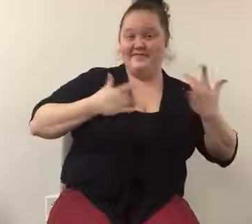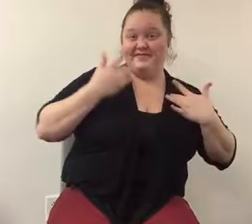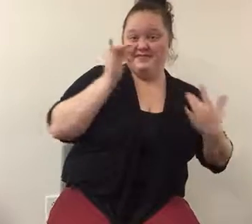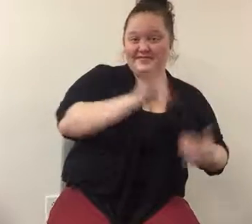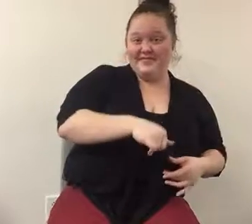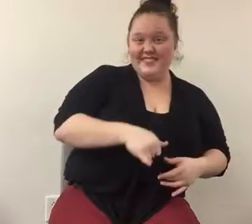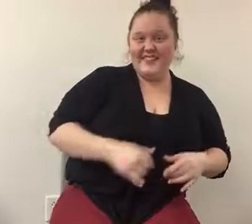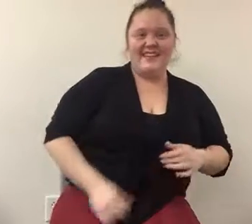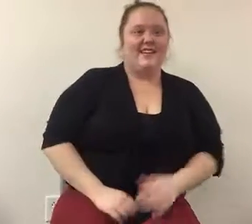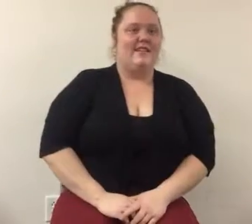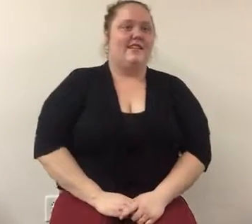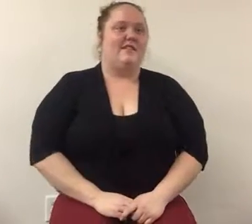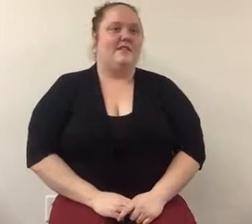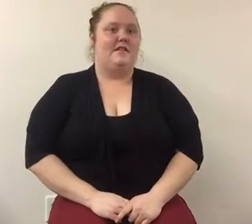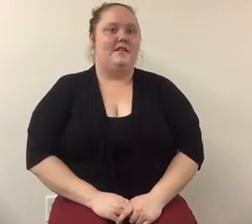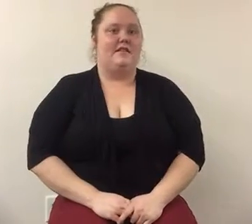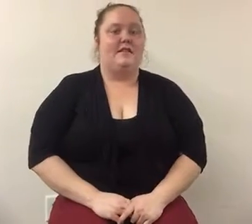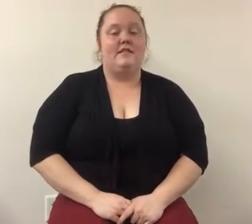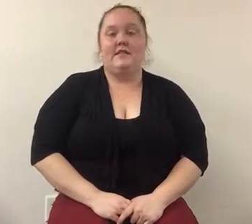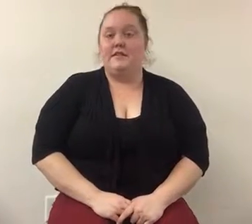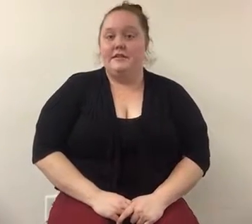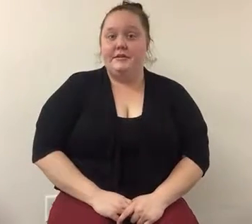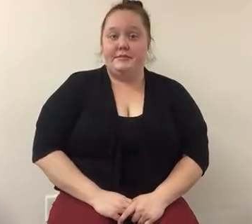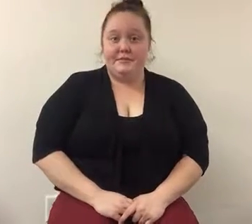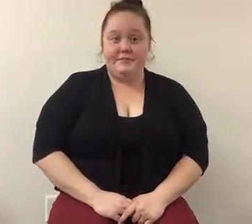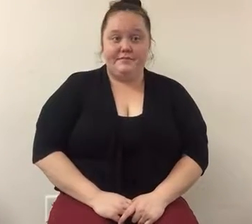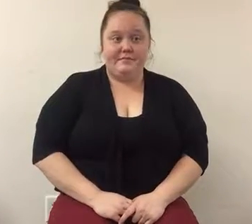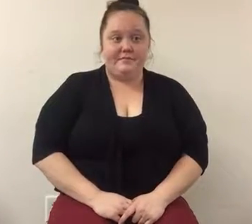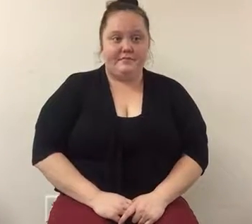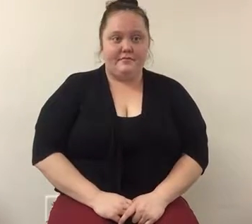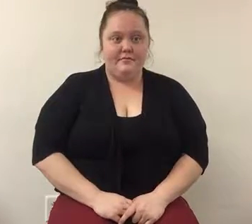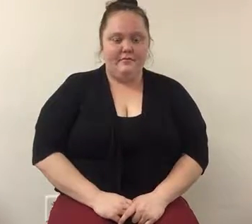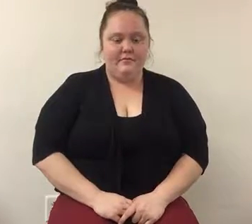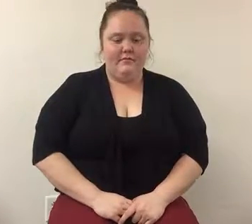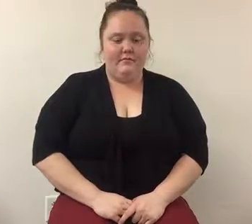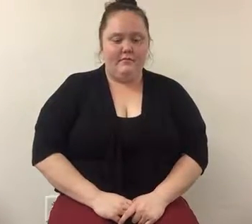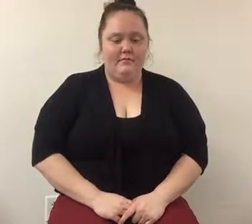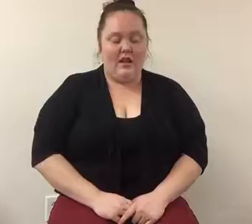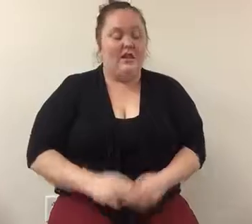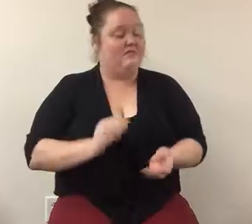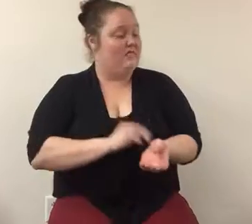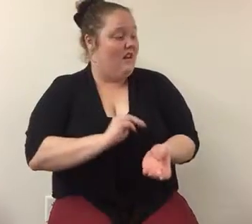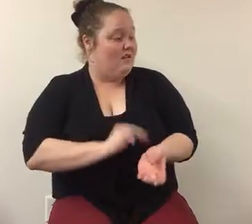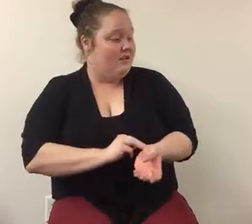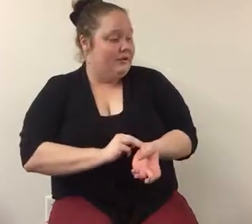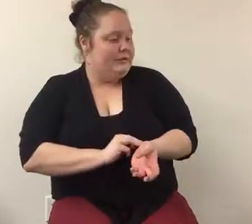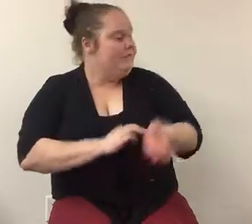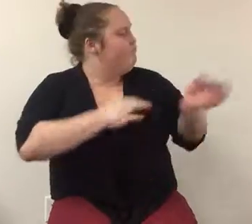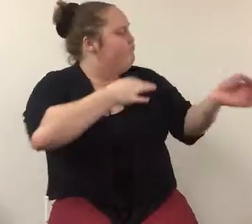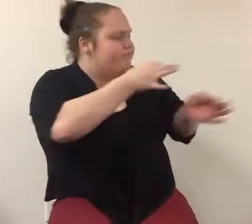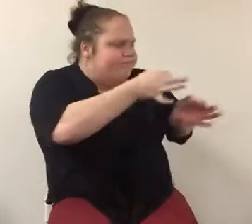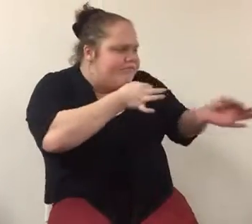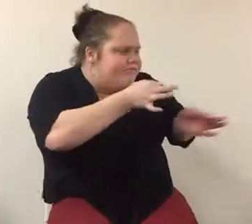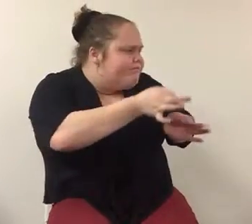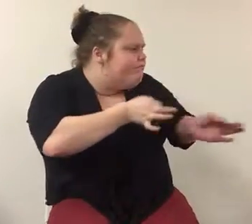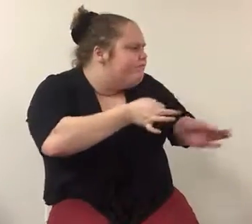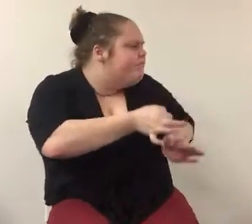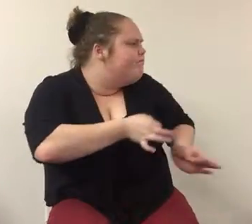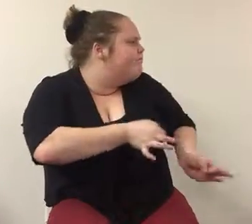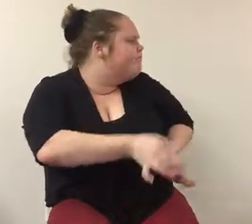it's a very unique experience, and even though we tell the patients how it's going to go, it's something that you